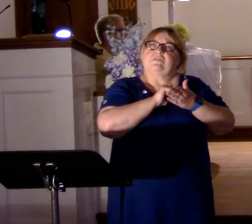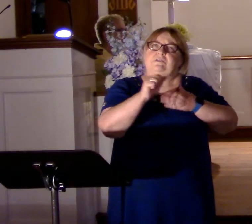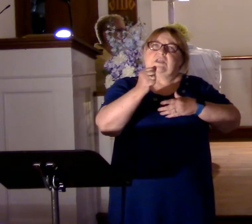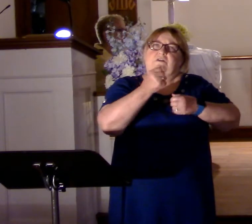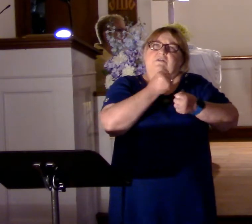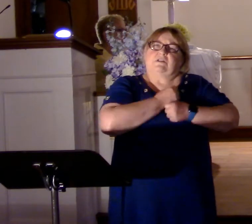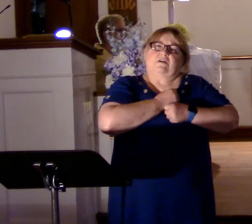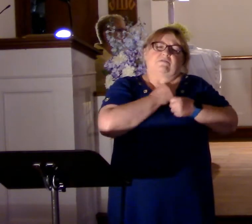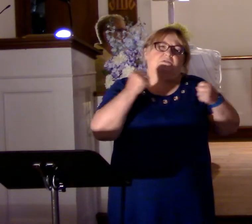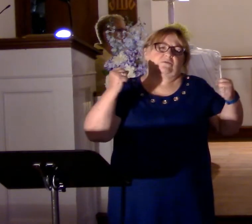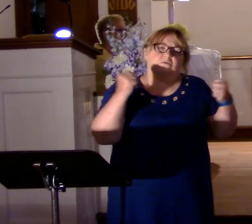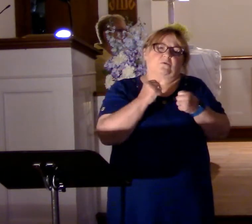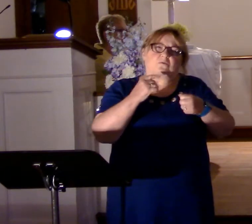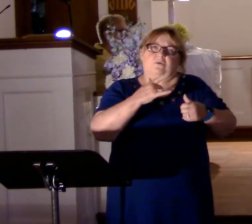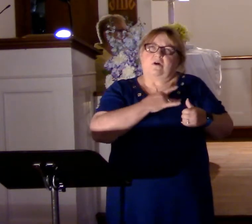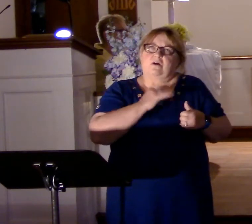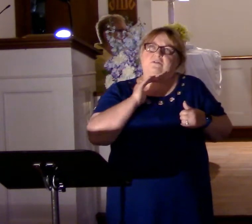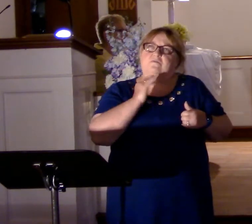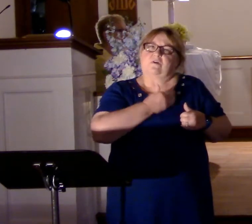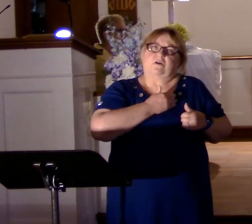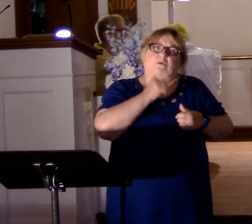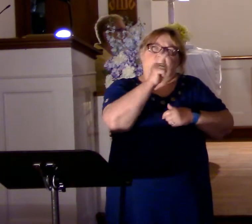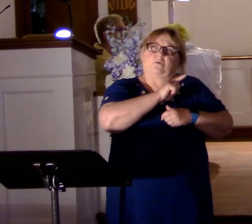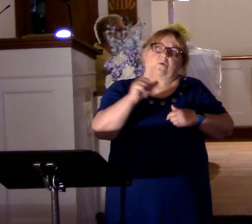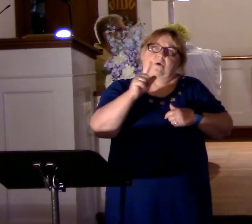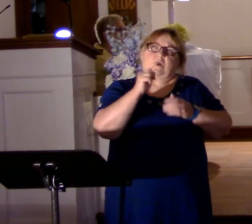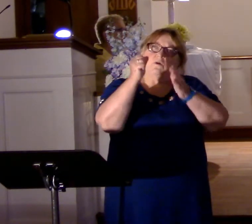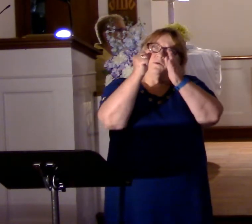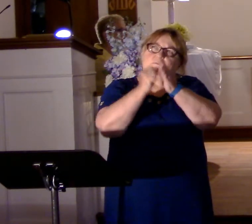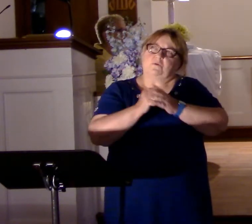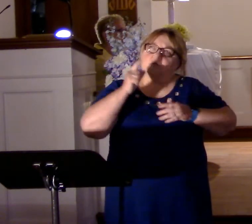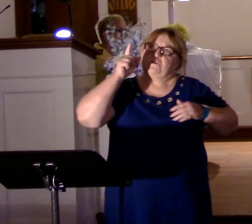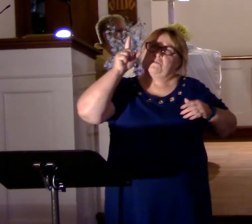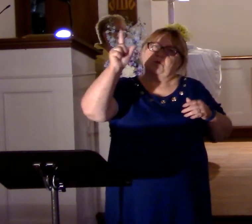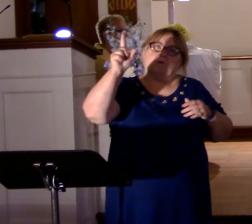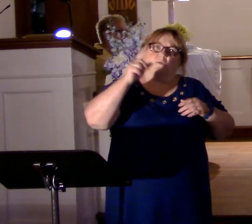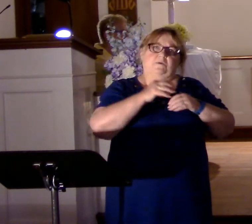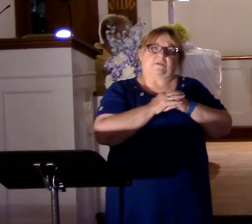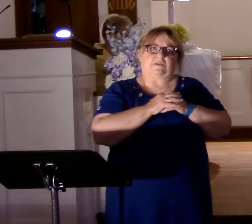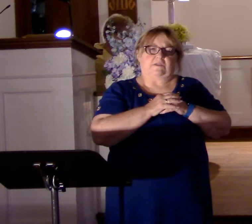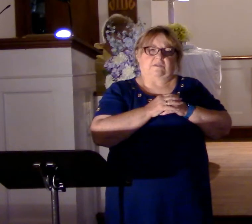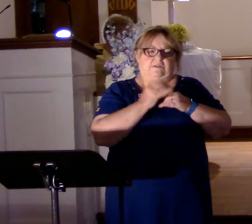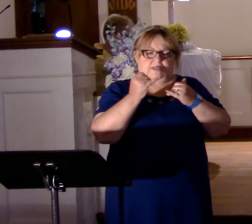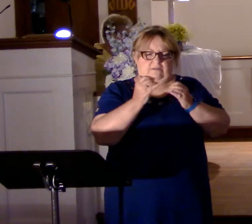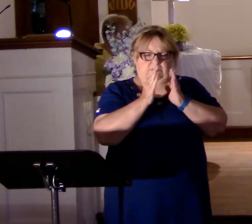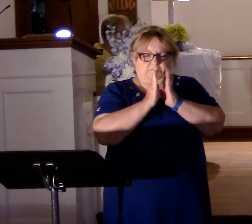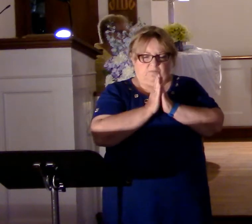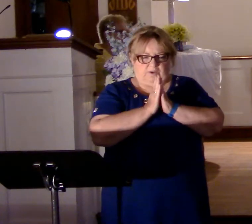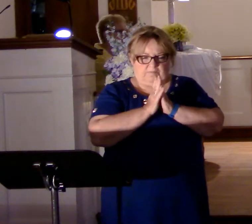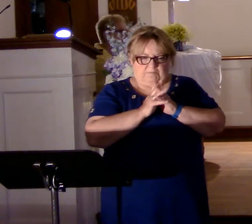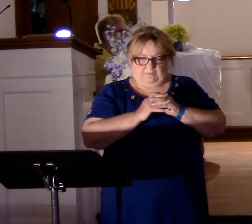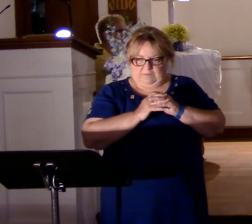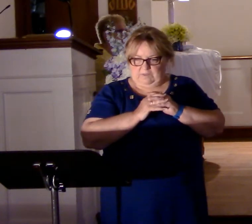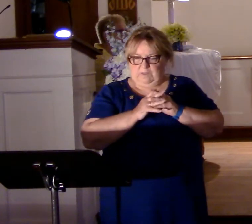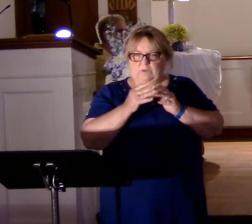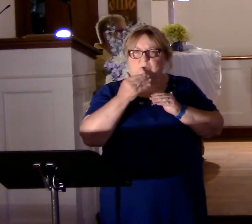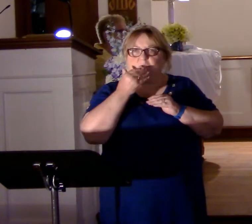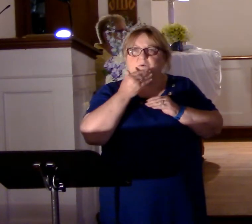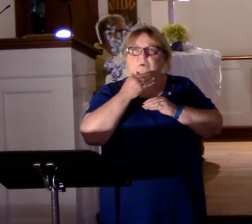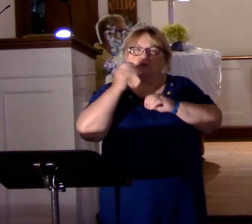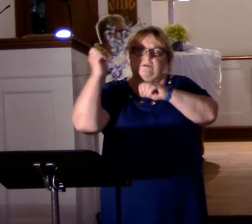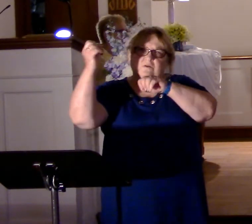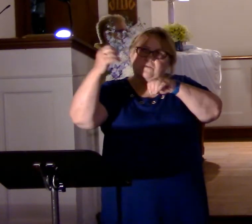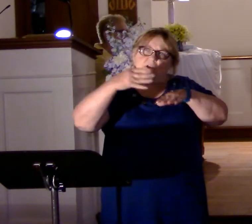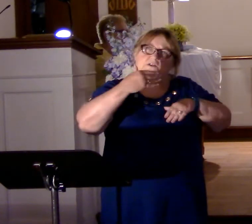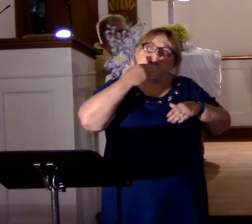these cold hearts of ours. Lord, we worship you. Let us pray. Gracious and